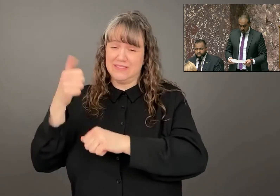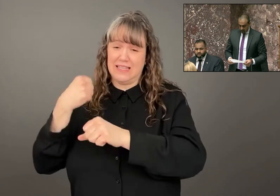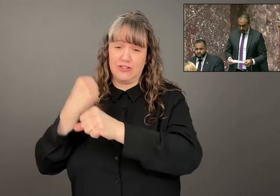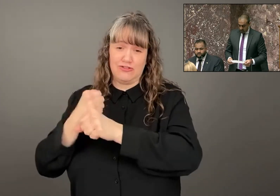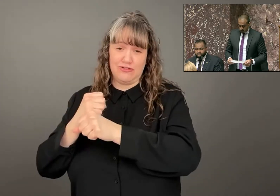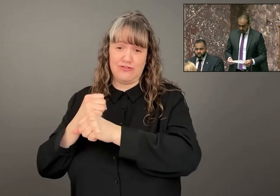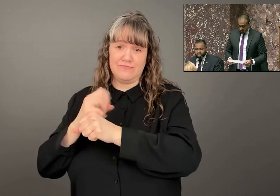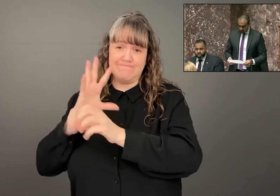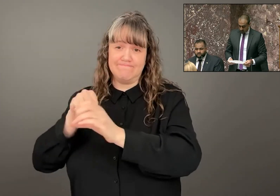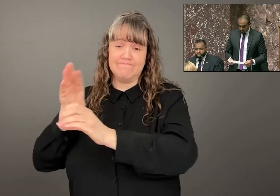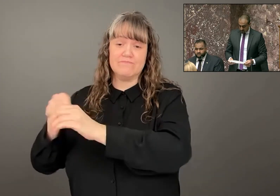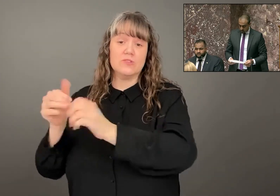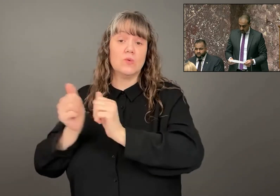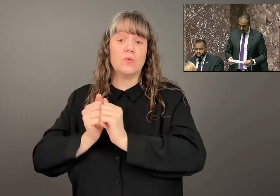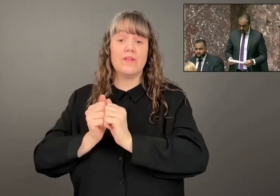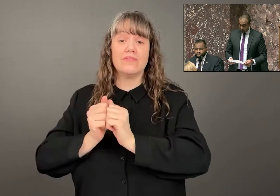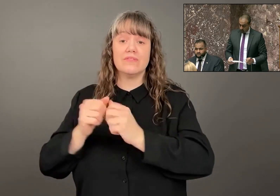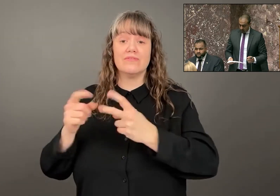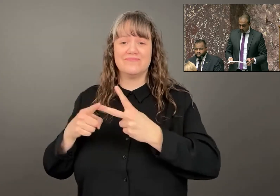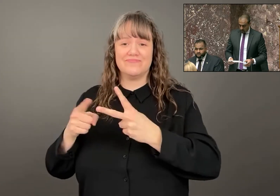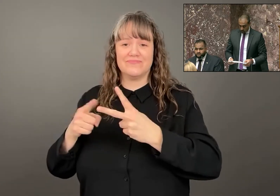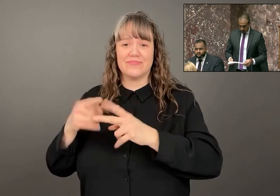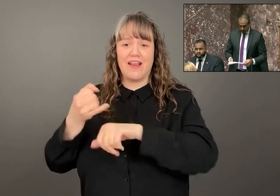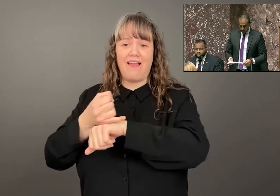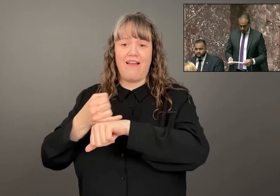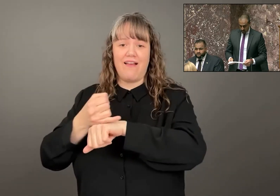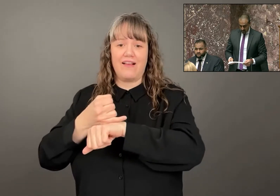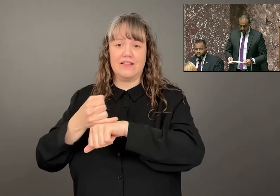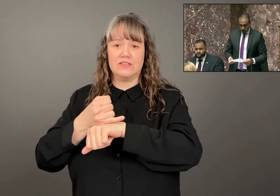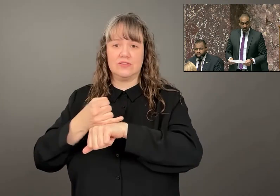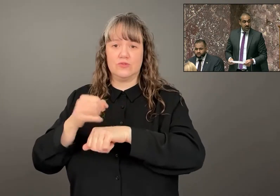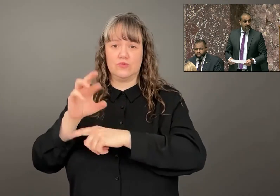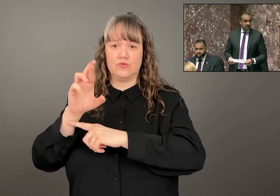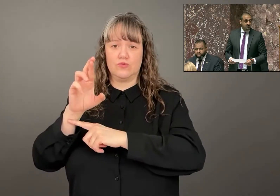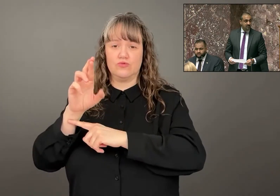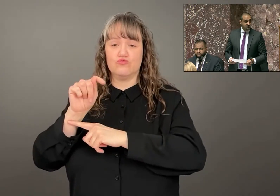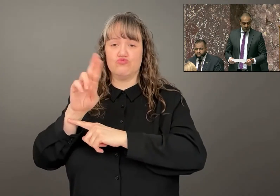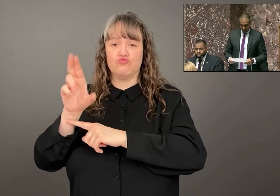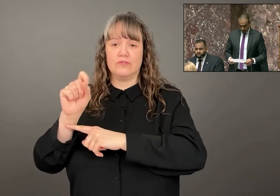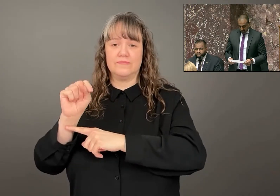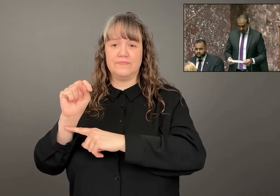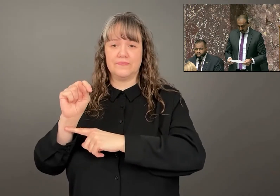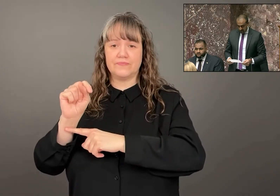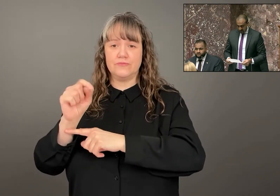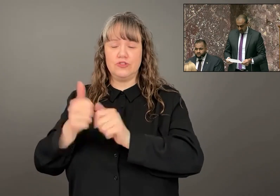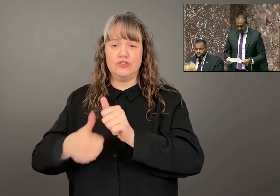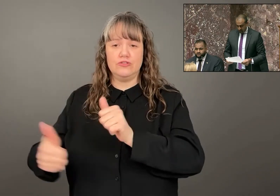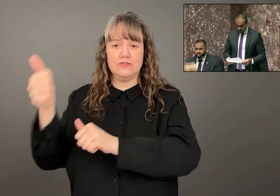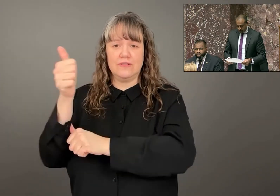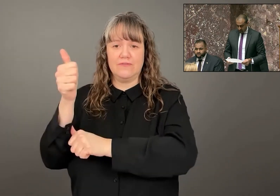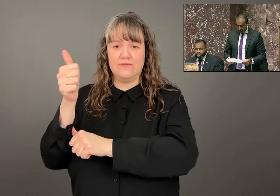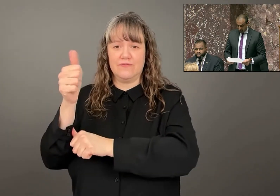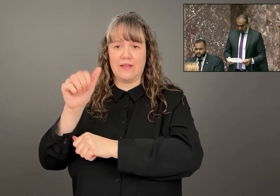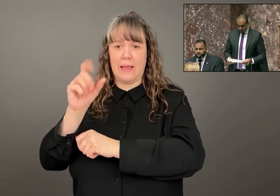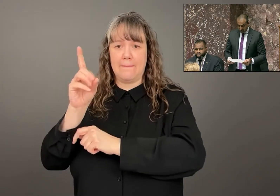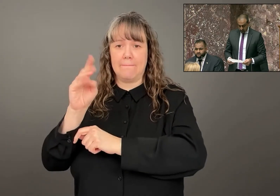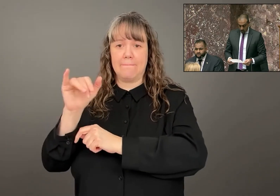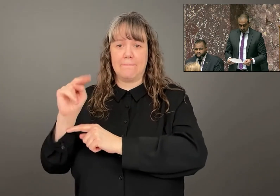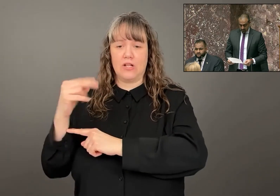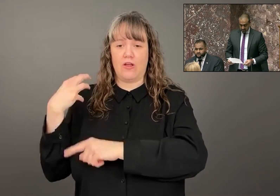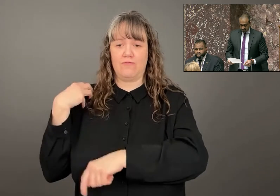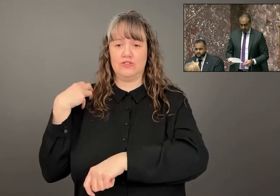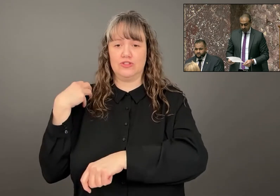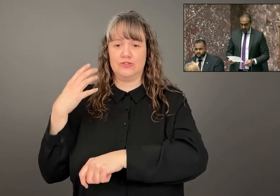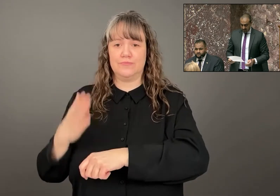Trustee Chief Administrative Officer since November 2024, 26 years of working in the Provincial Public Service,